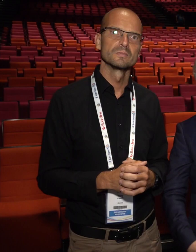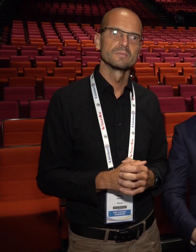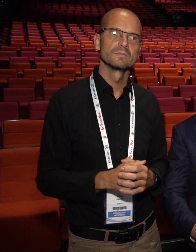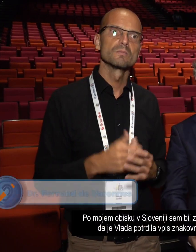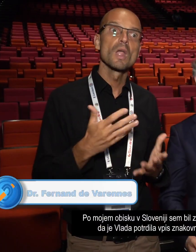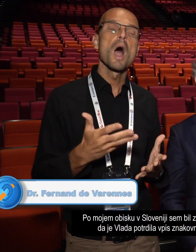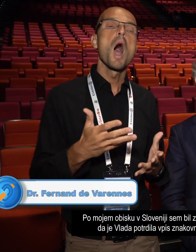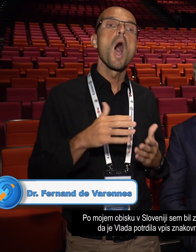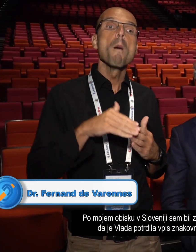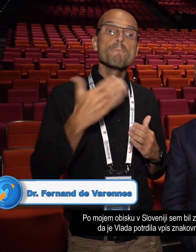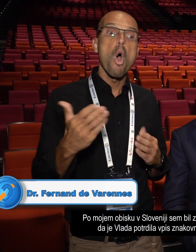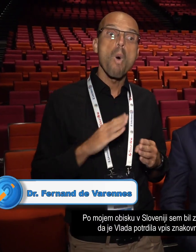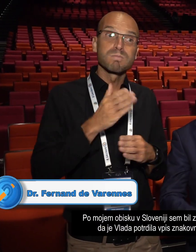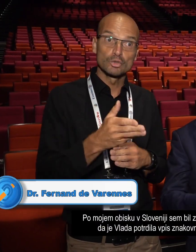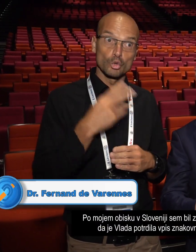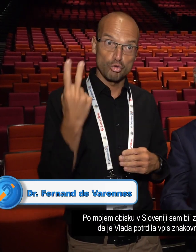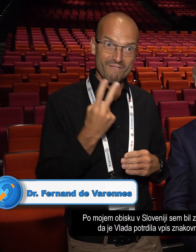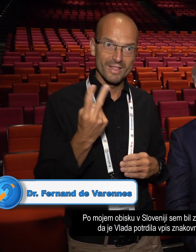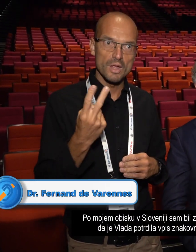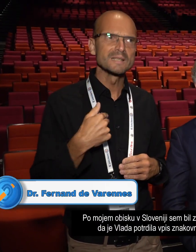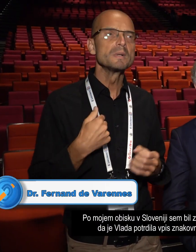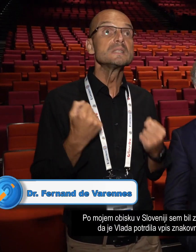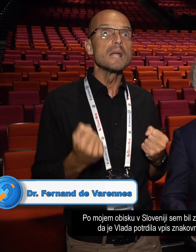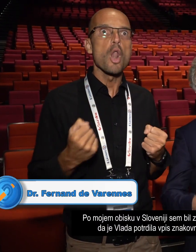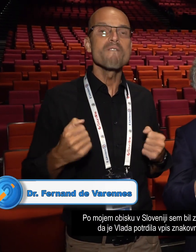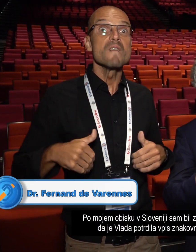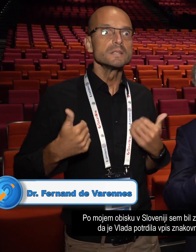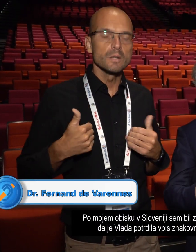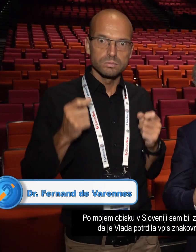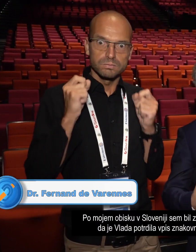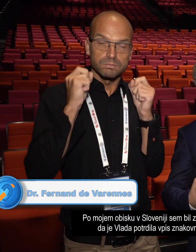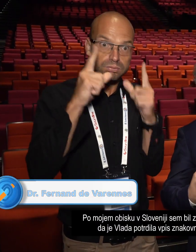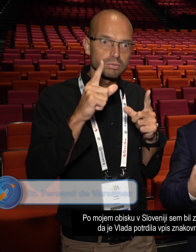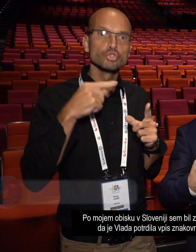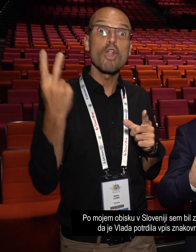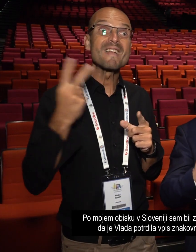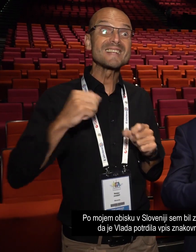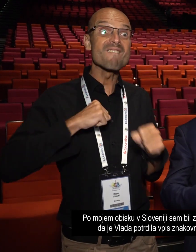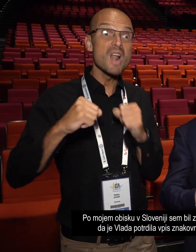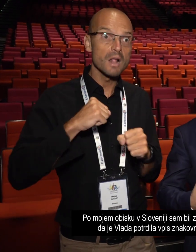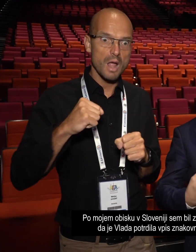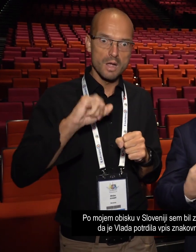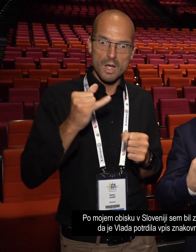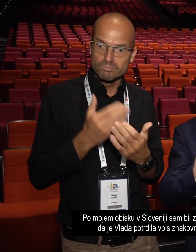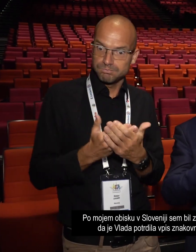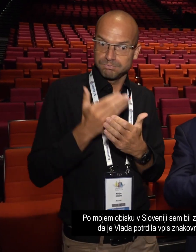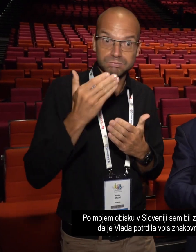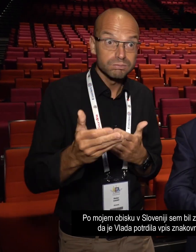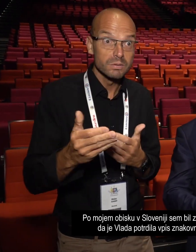After my visit in Slovenia, I was very happy to hear that the government of Slovenia is considering even changing the